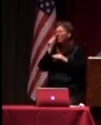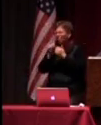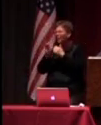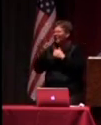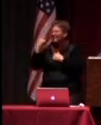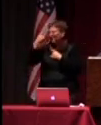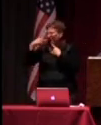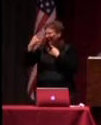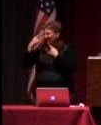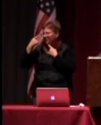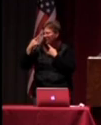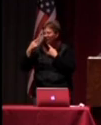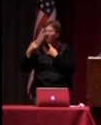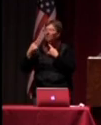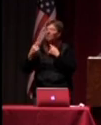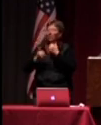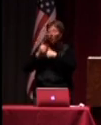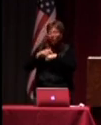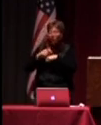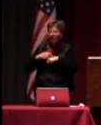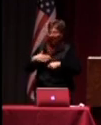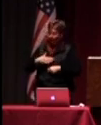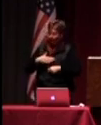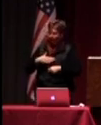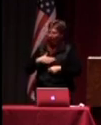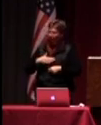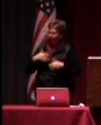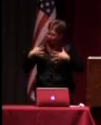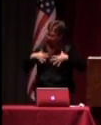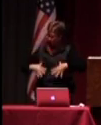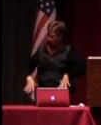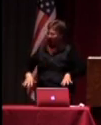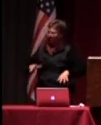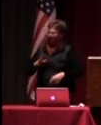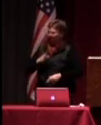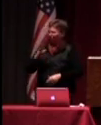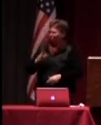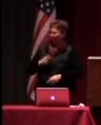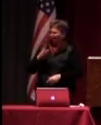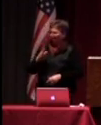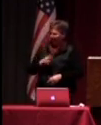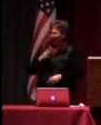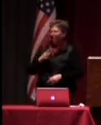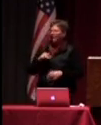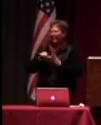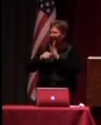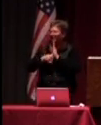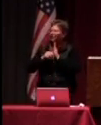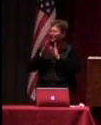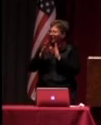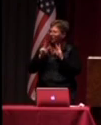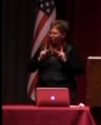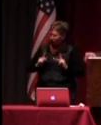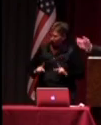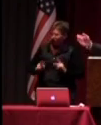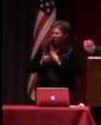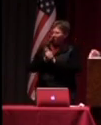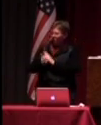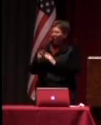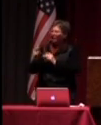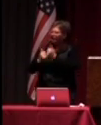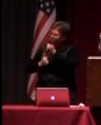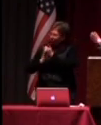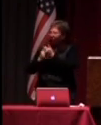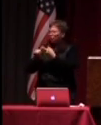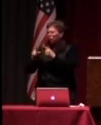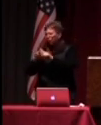artists tended to portray him quite formally, he was also the subject of stage plays, among other things, and stories that emphasized his personal qualities, his loyalty